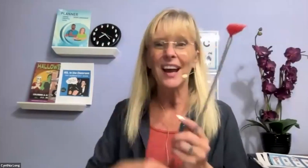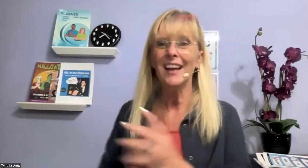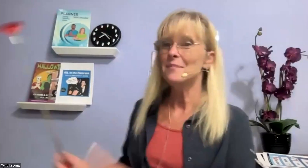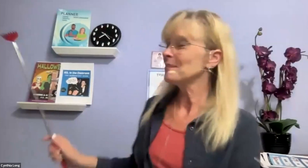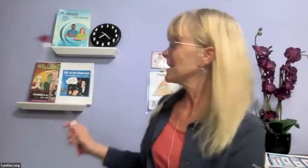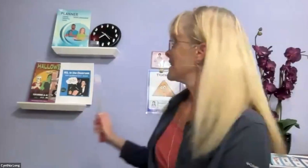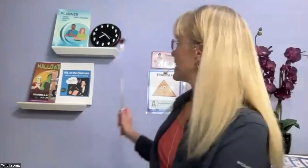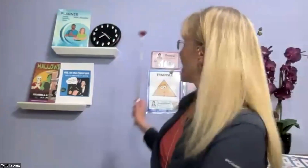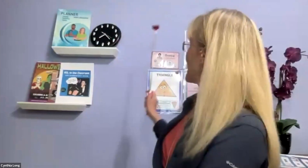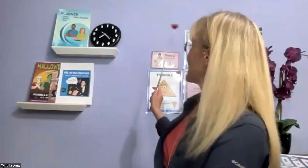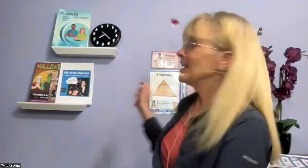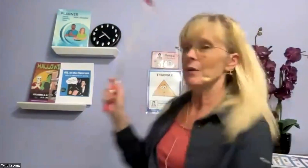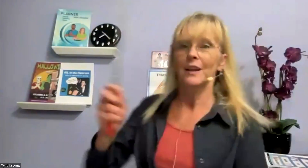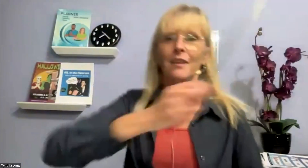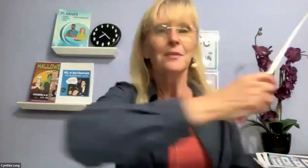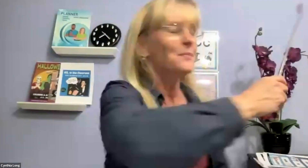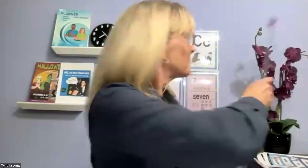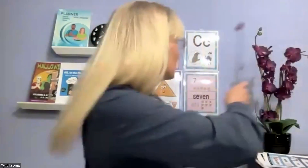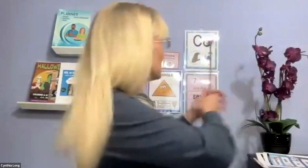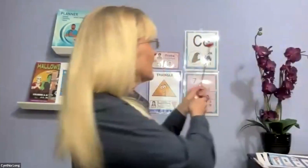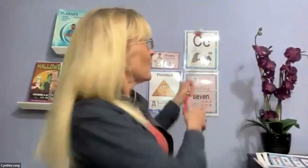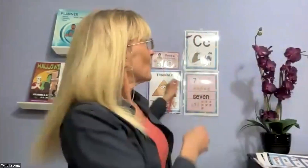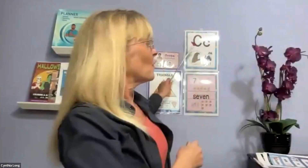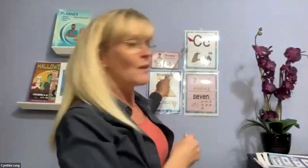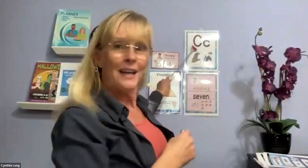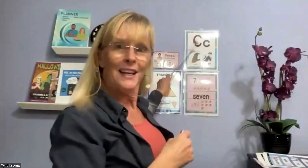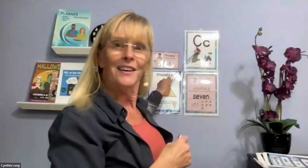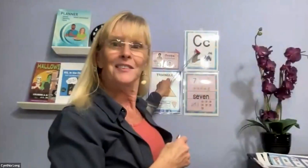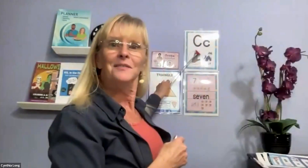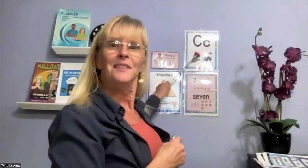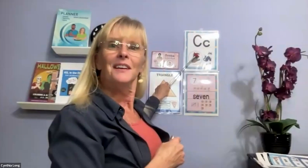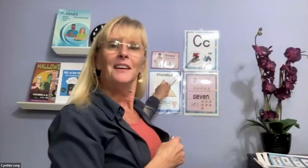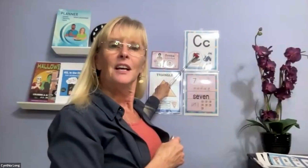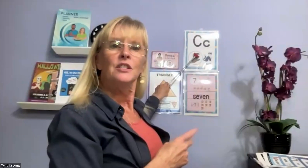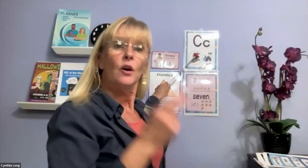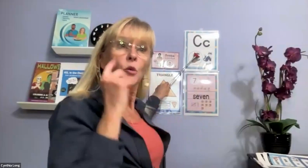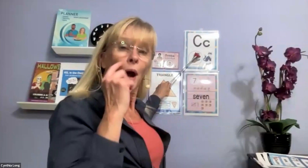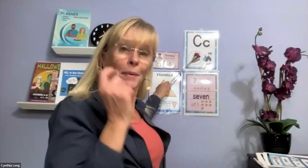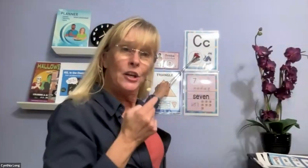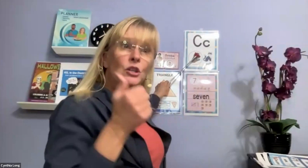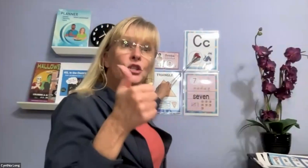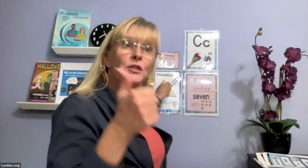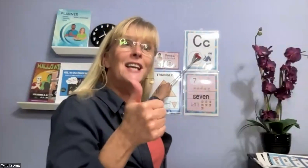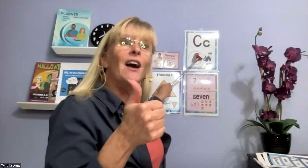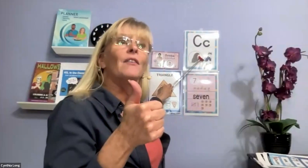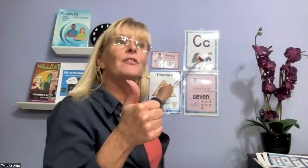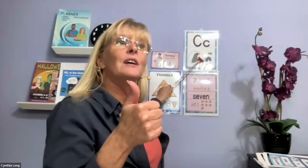okay? And here we go. Right here. So you probably noticed yourself,